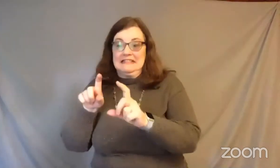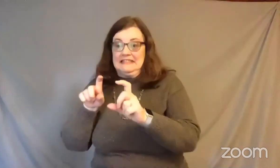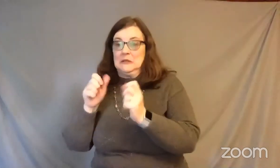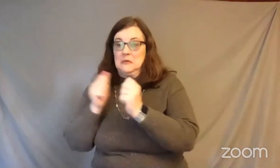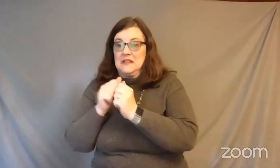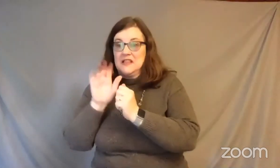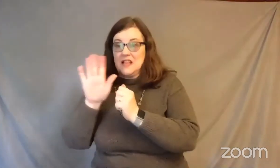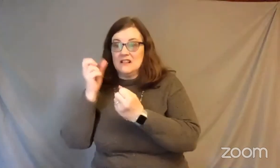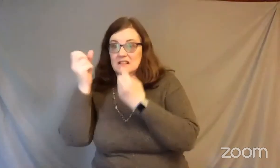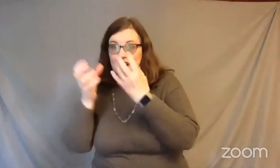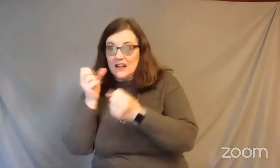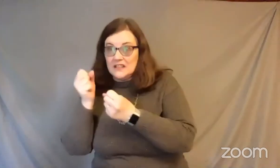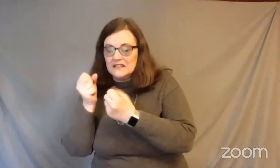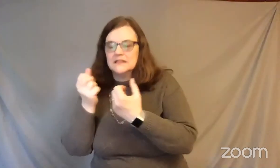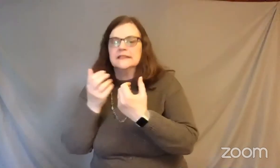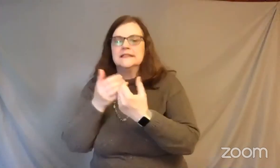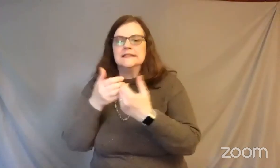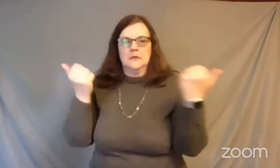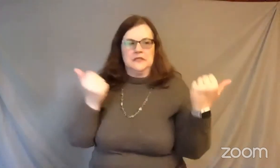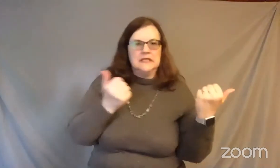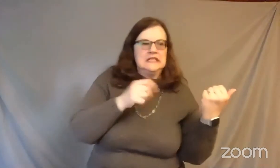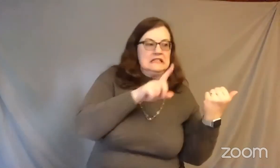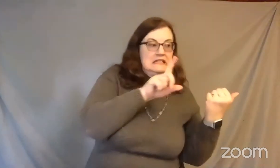In our research, we looked at these bilingual children